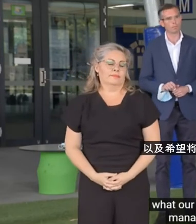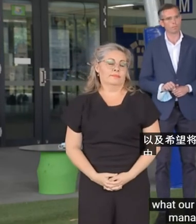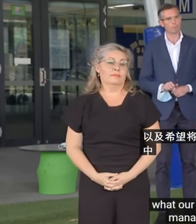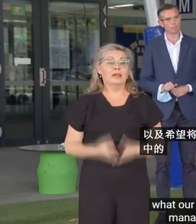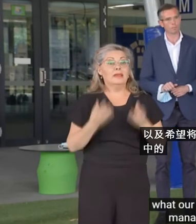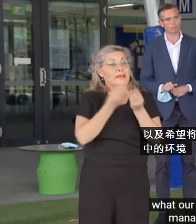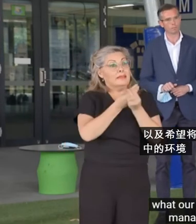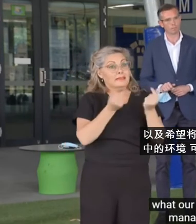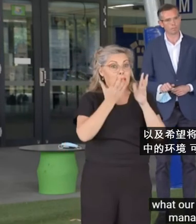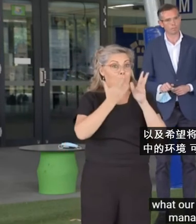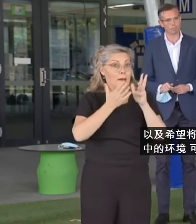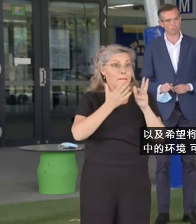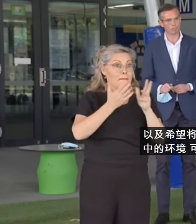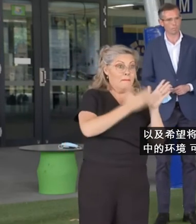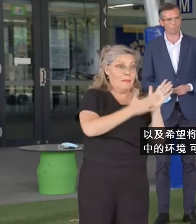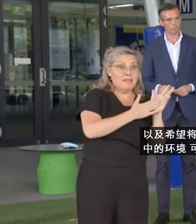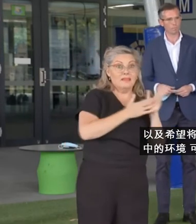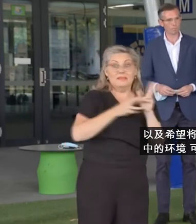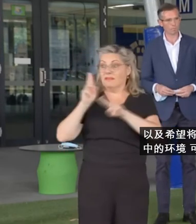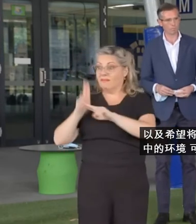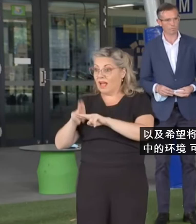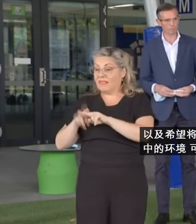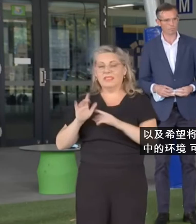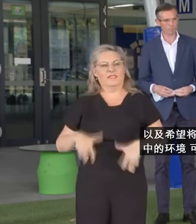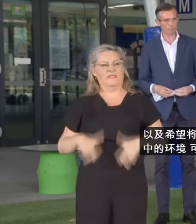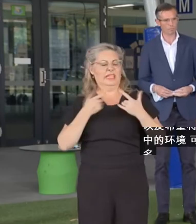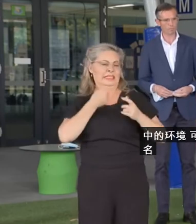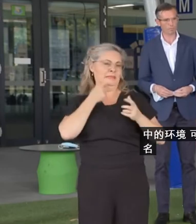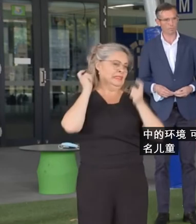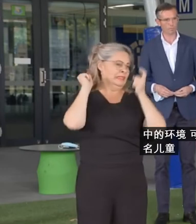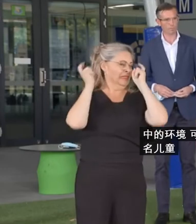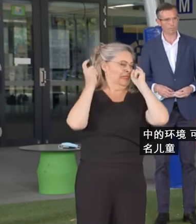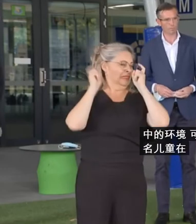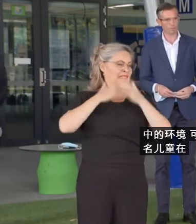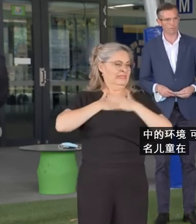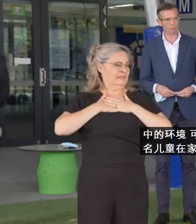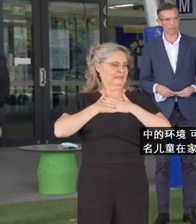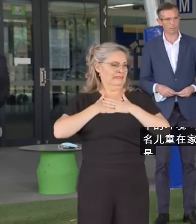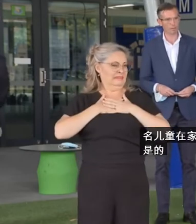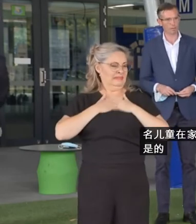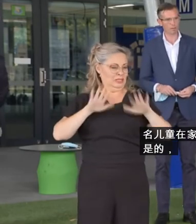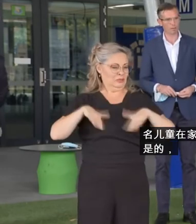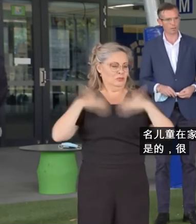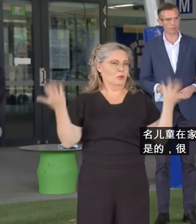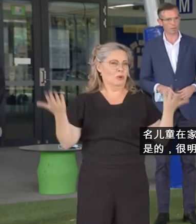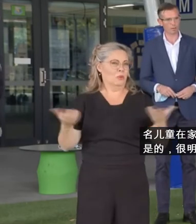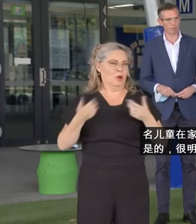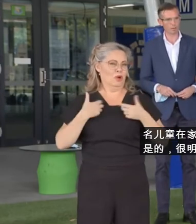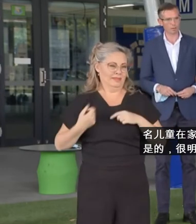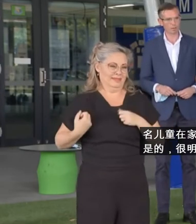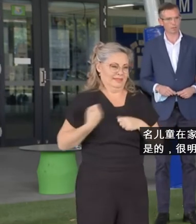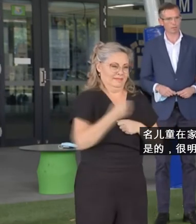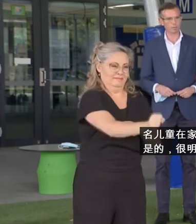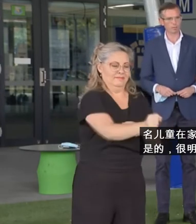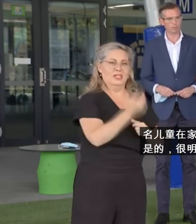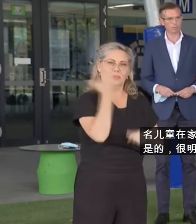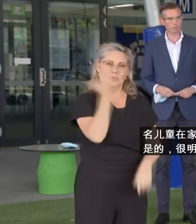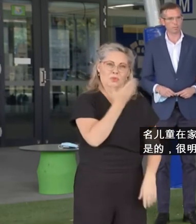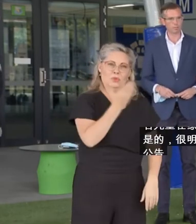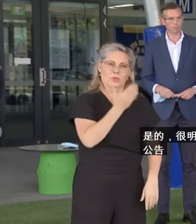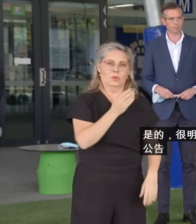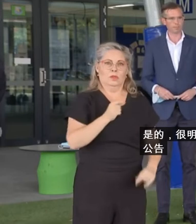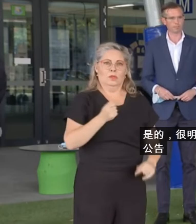home, there could be 10, 20, 30% of children at home. How do you deal with that? Yeah. Well, obviously, I